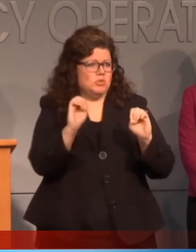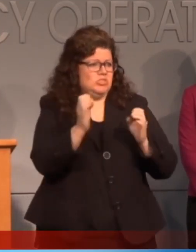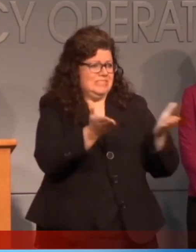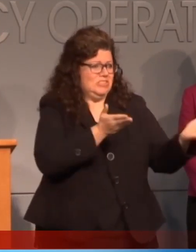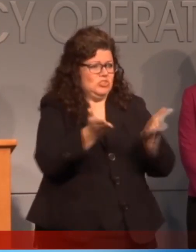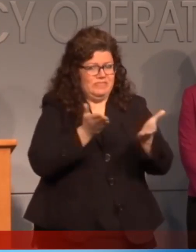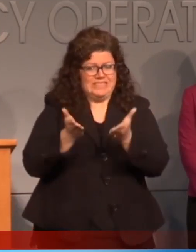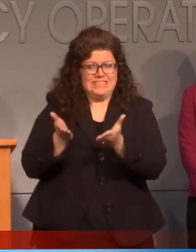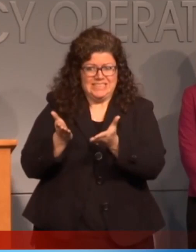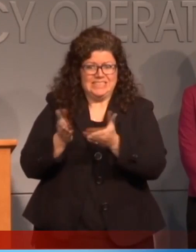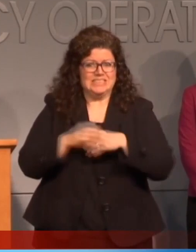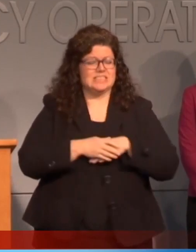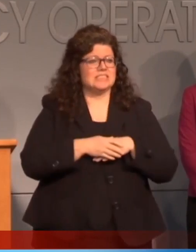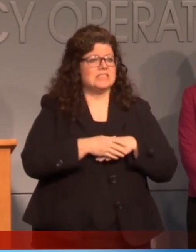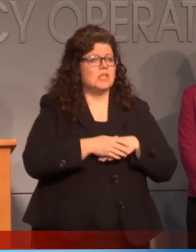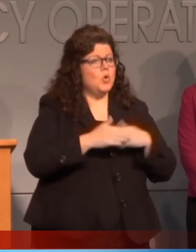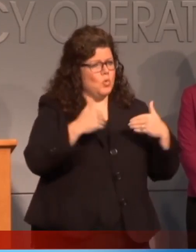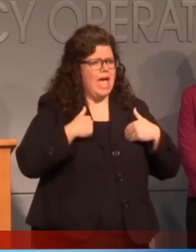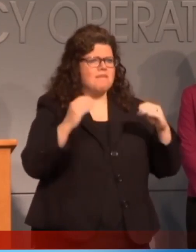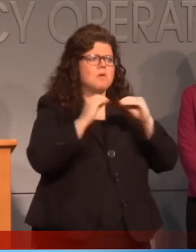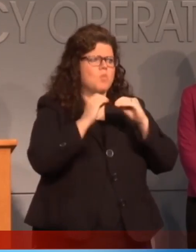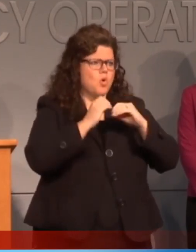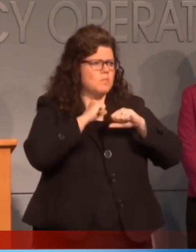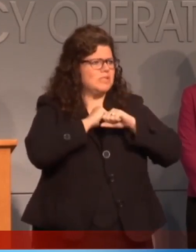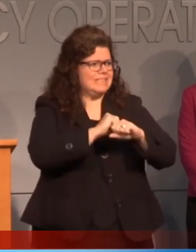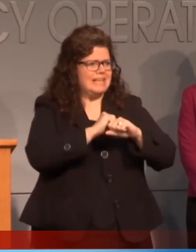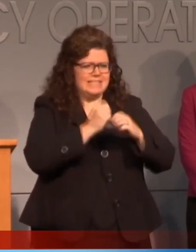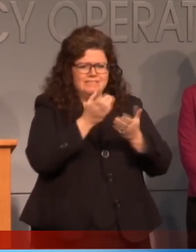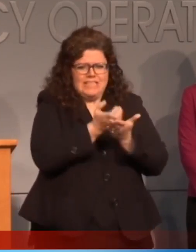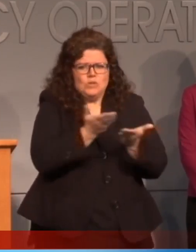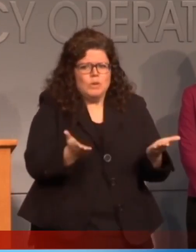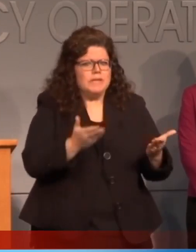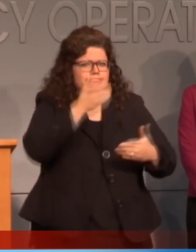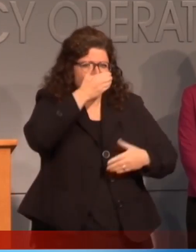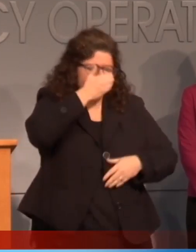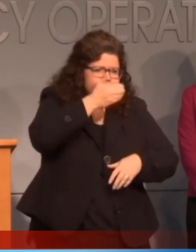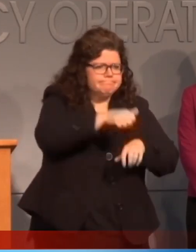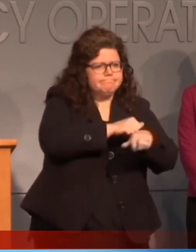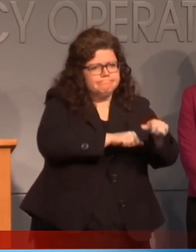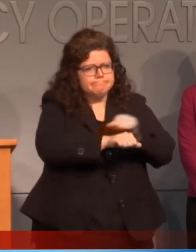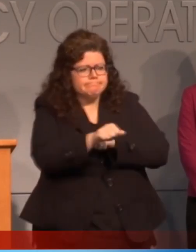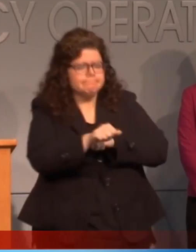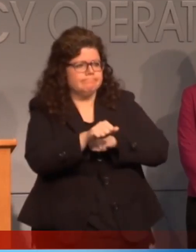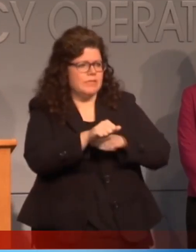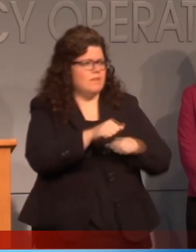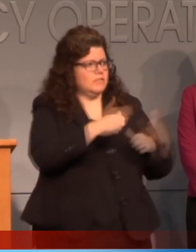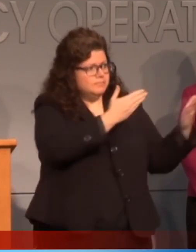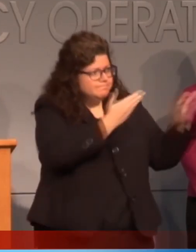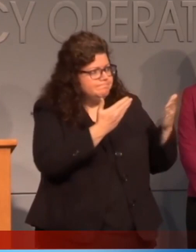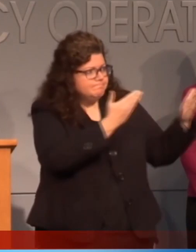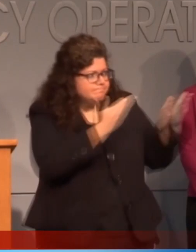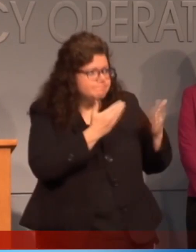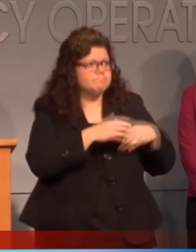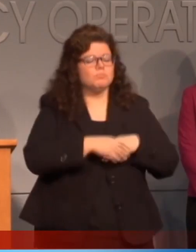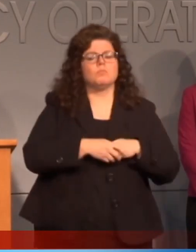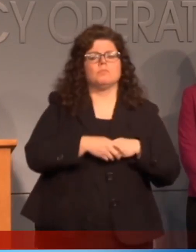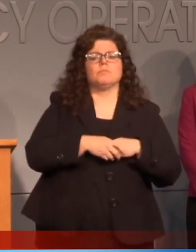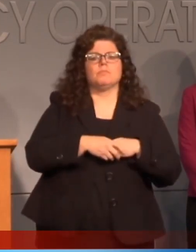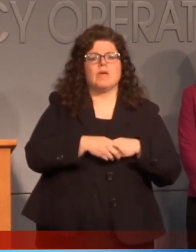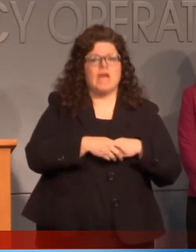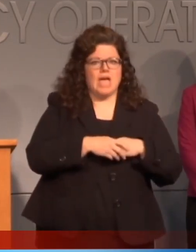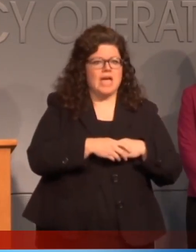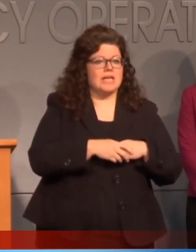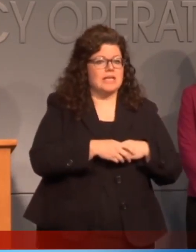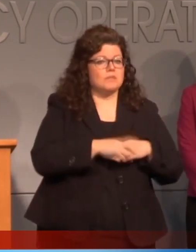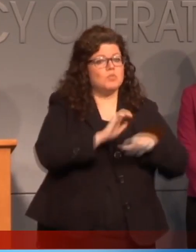We are finding more protective gear for our healthcare workers. We're pushing out testing supplies and establishing sample